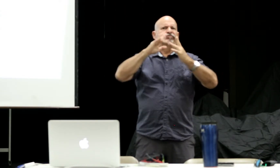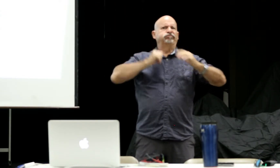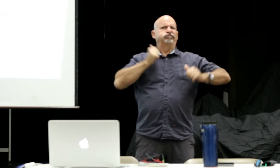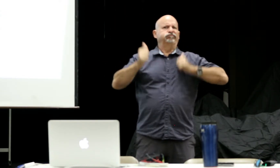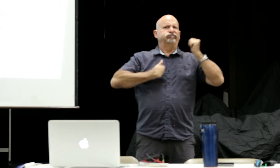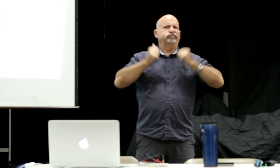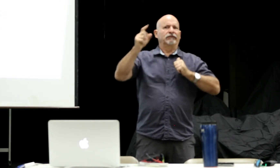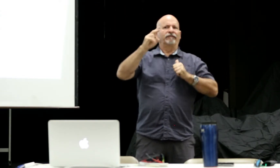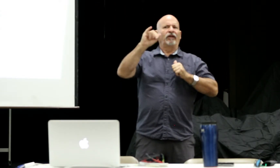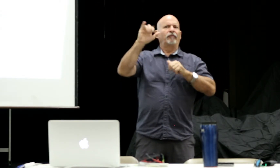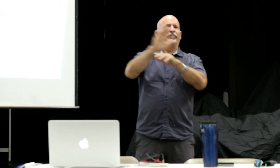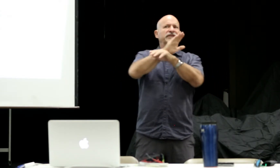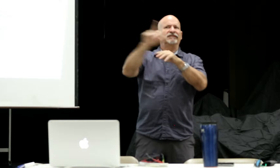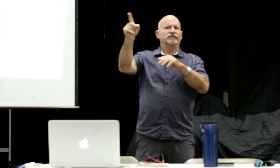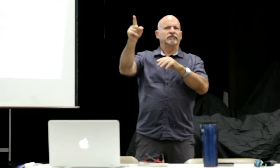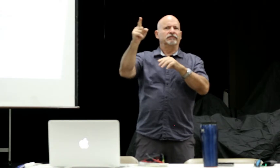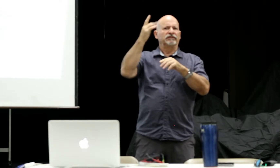become more widespread in